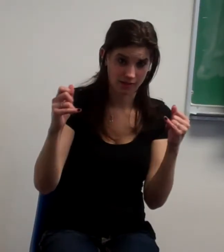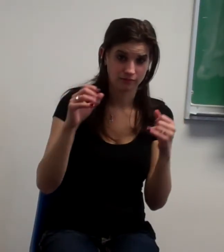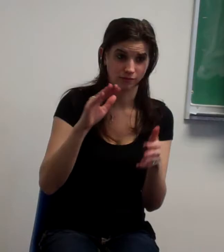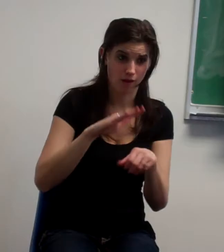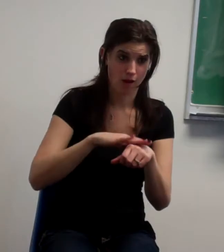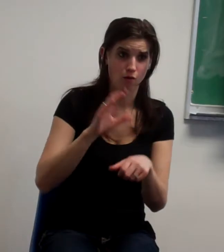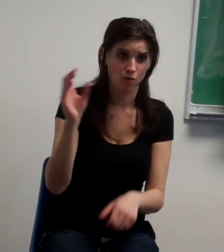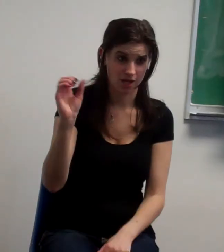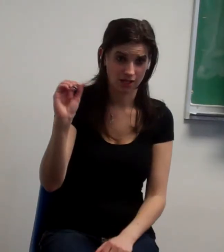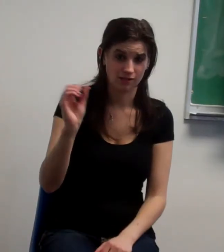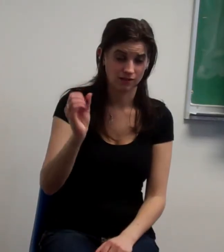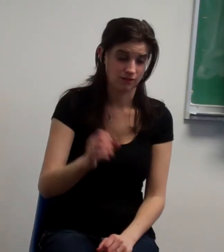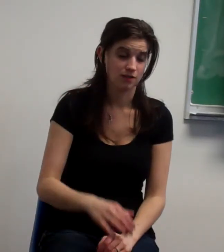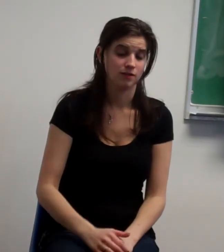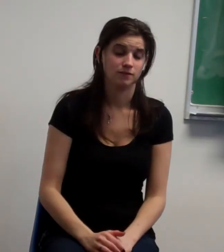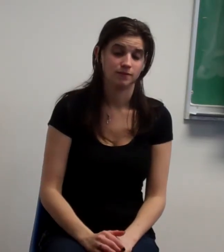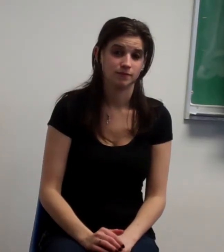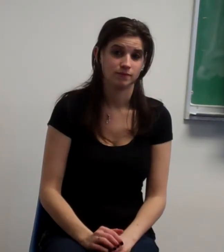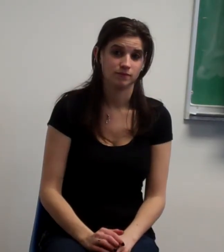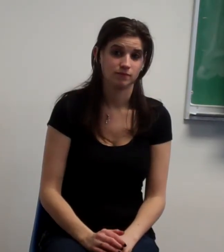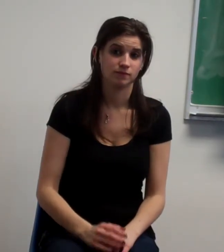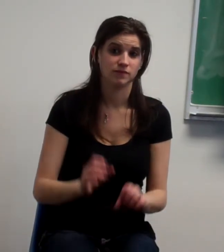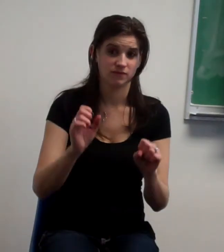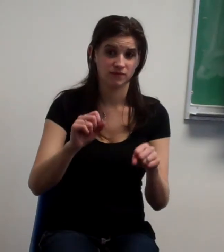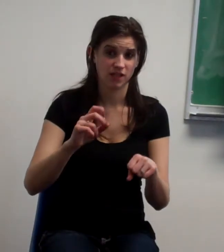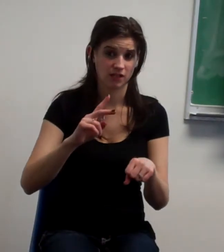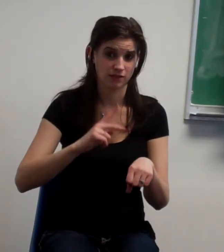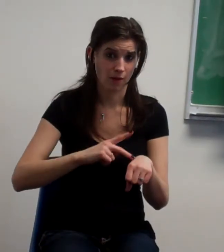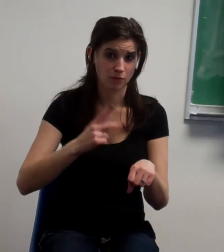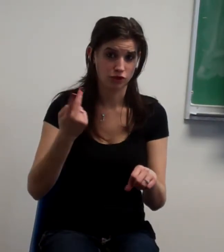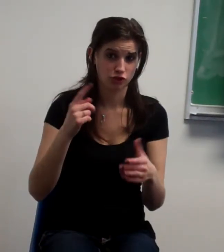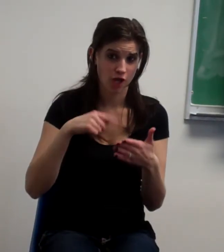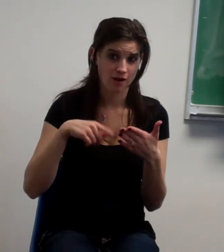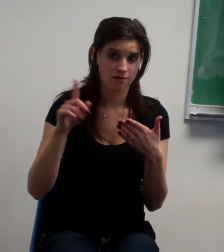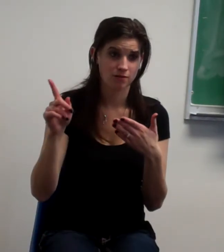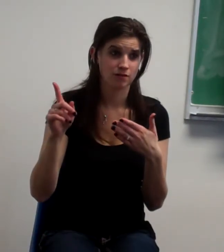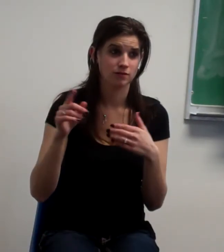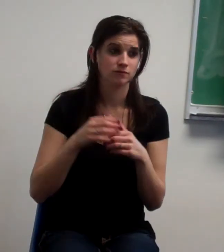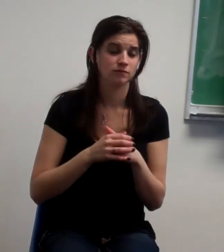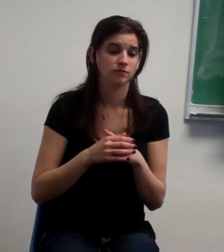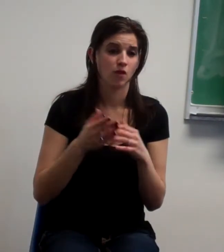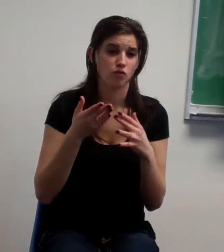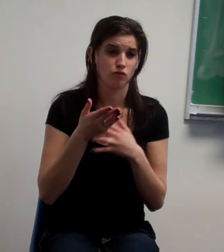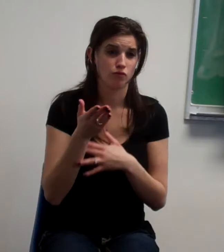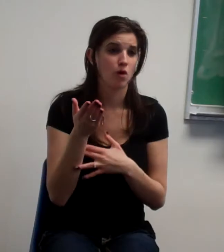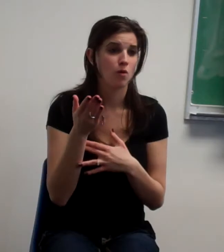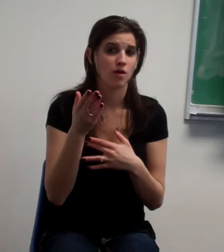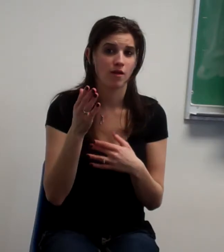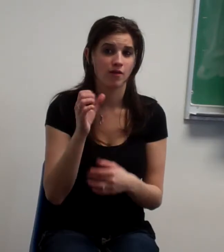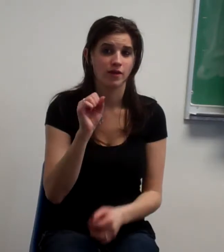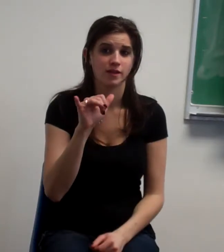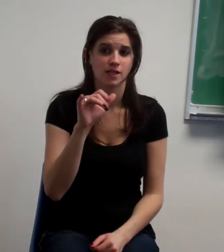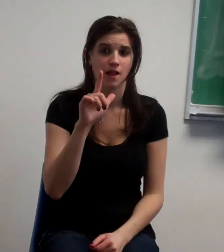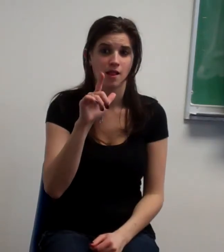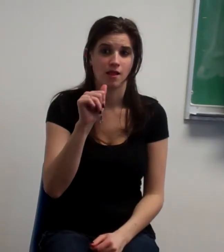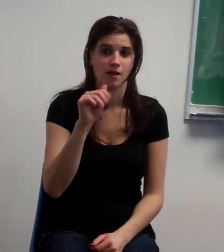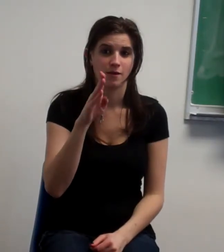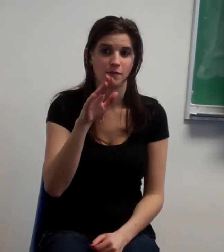you can access it and double check via the syllabus, right? You got to click over here to the left, the syllabus thing, right? And then you just go